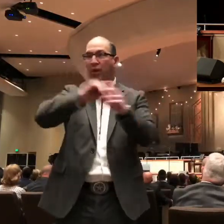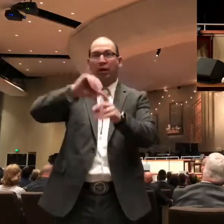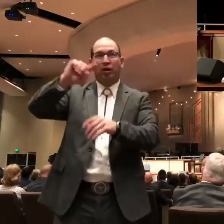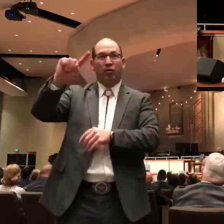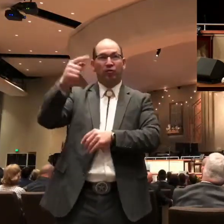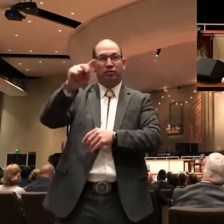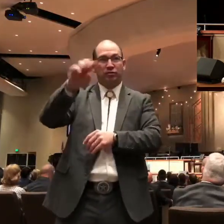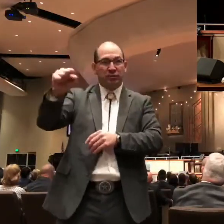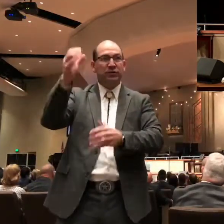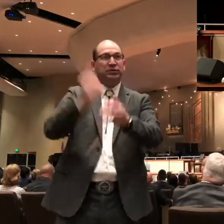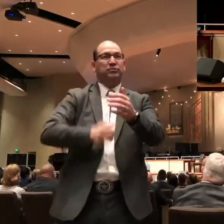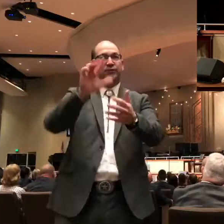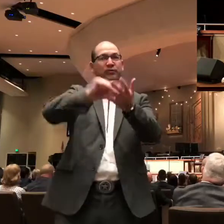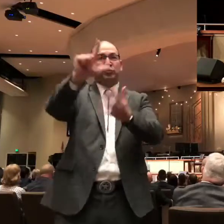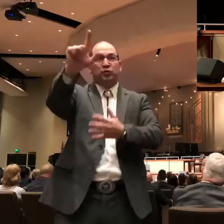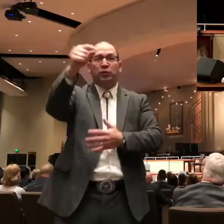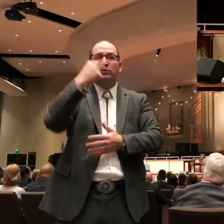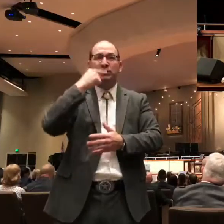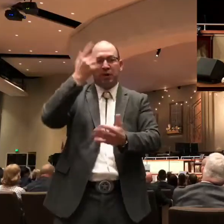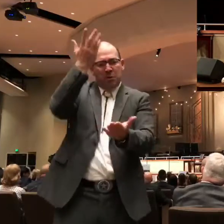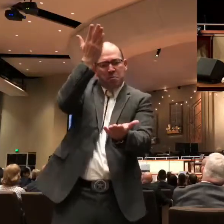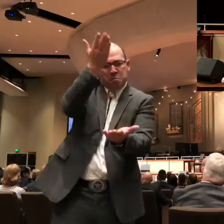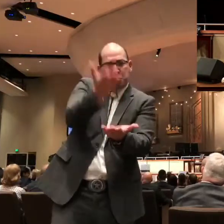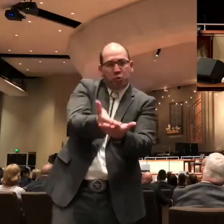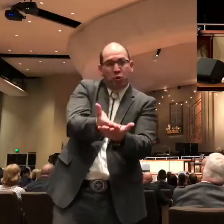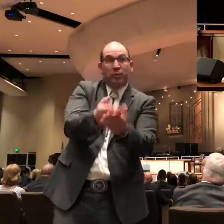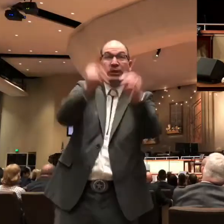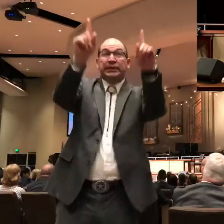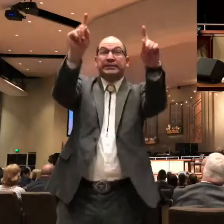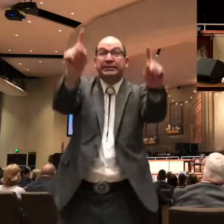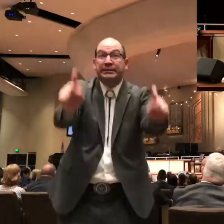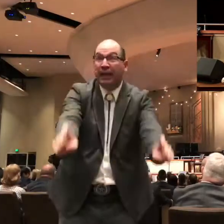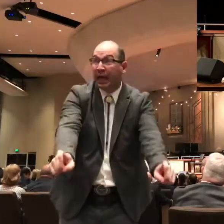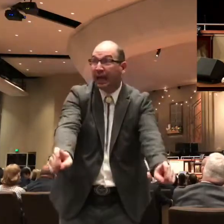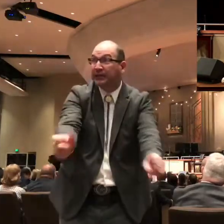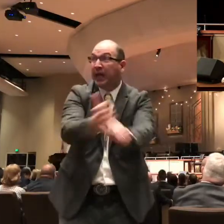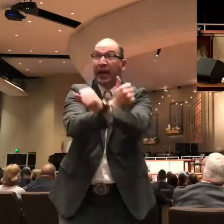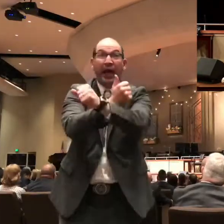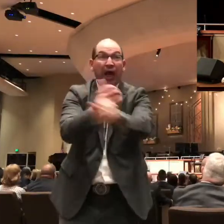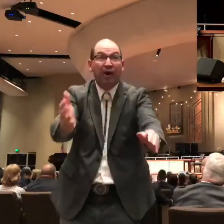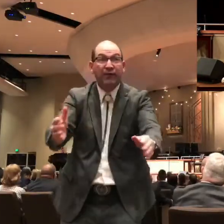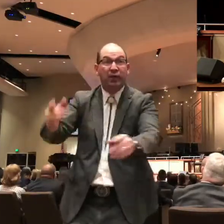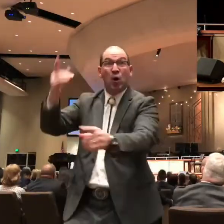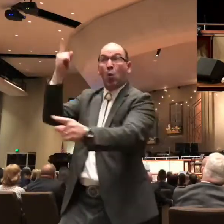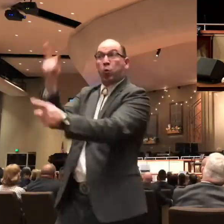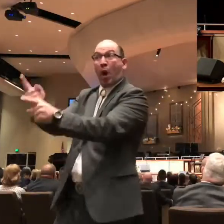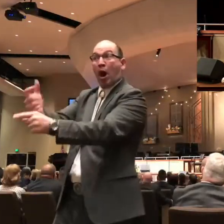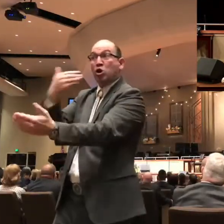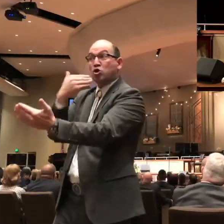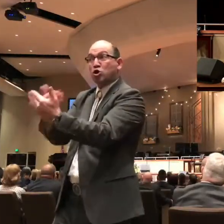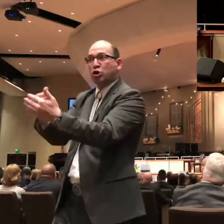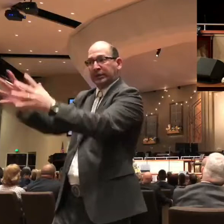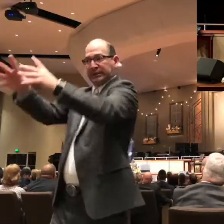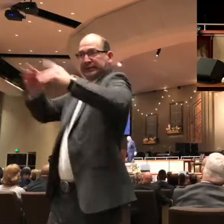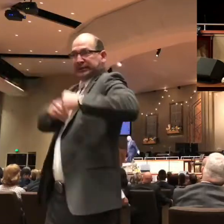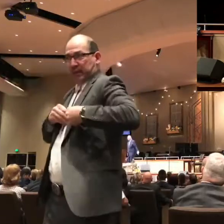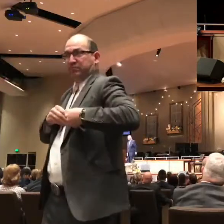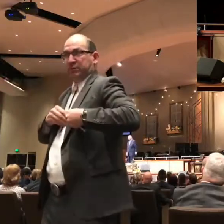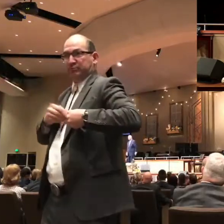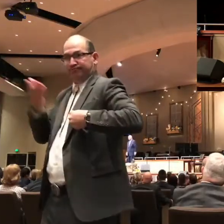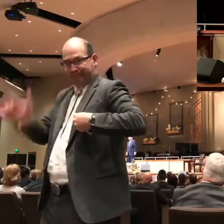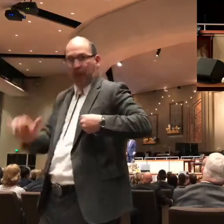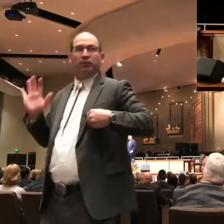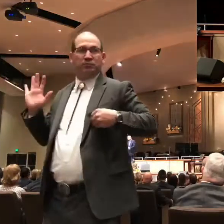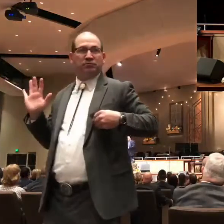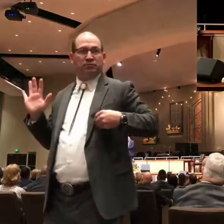5:21, prove all things, hold fast to that which is good. And this is God's command to